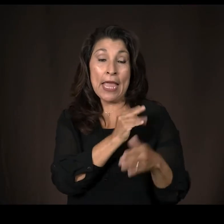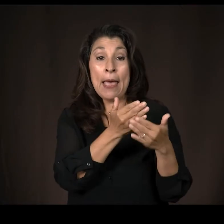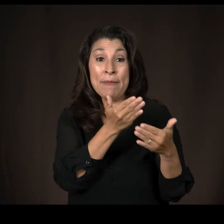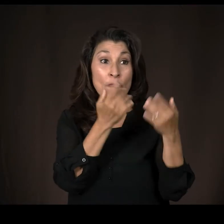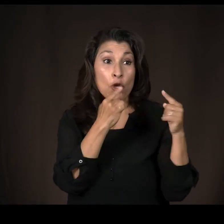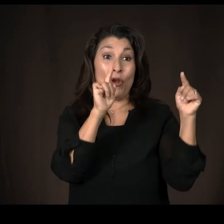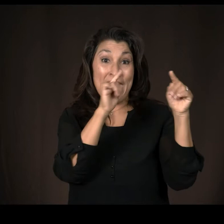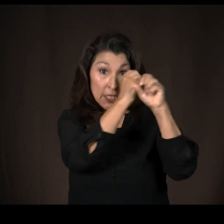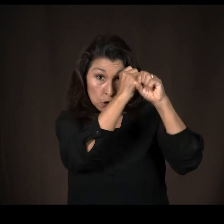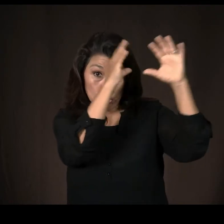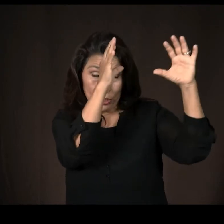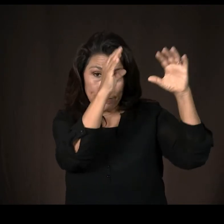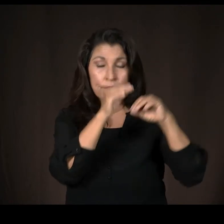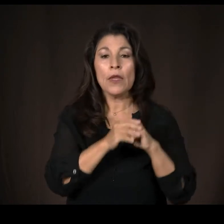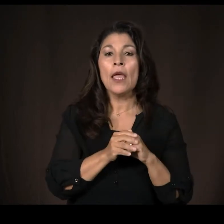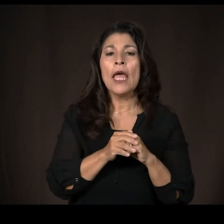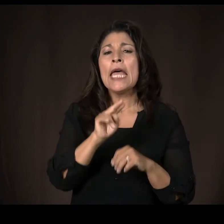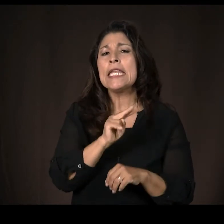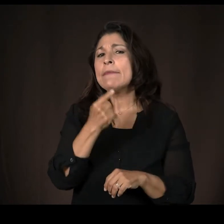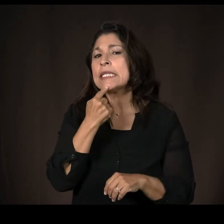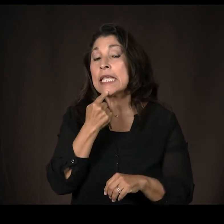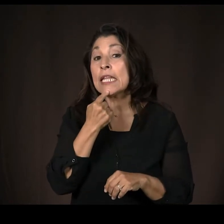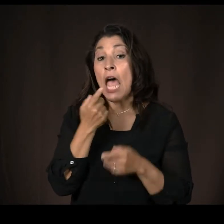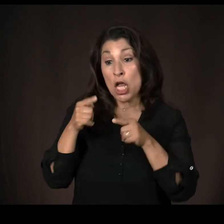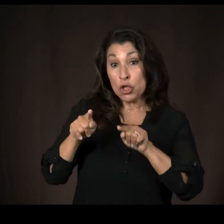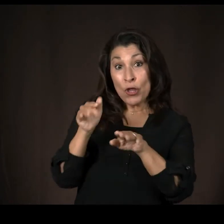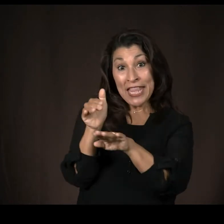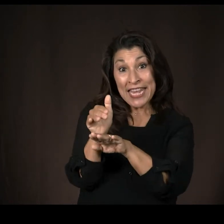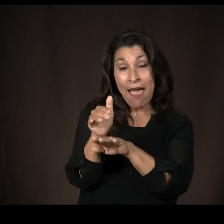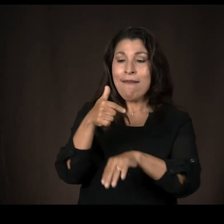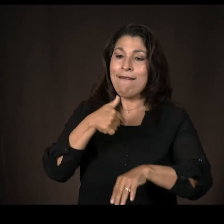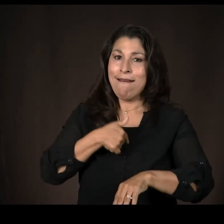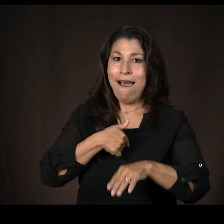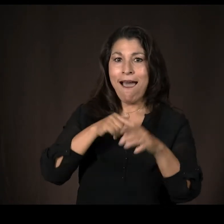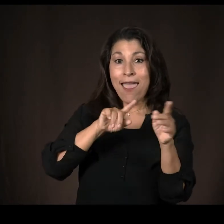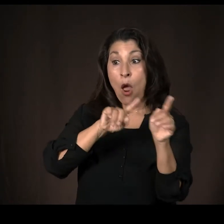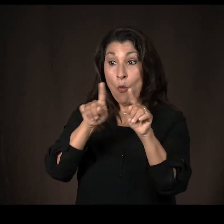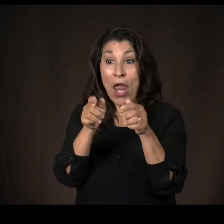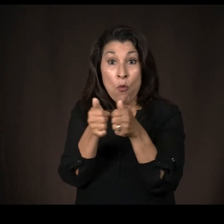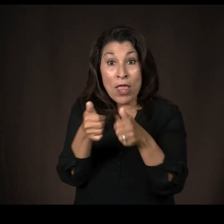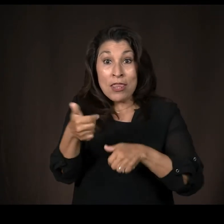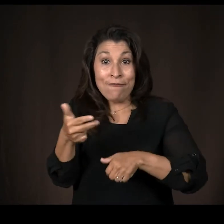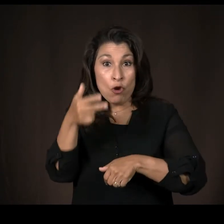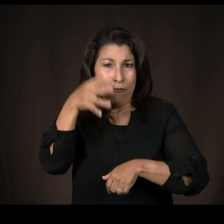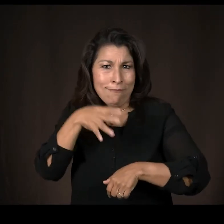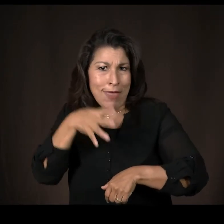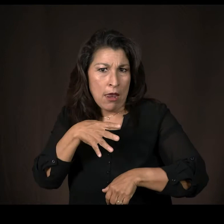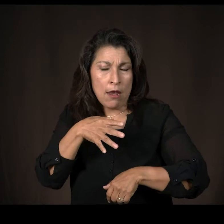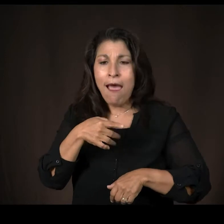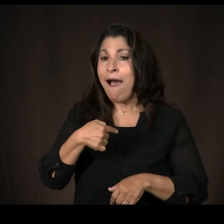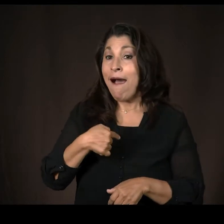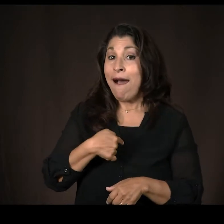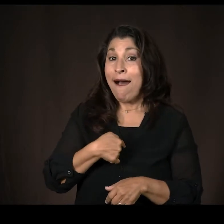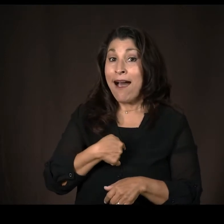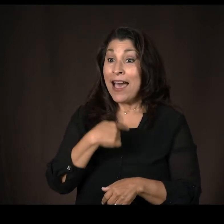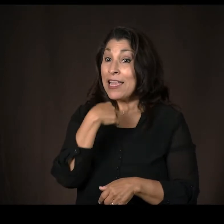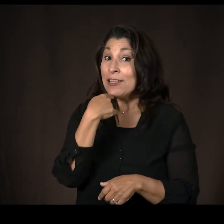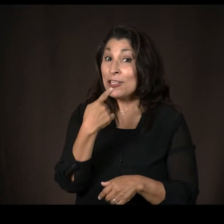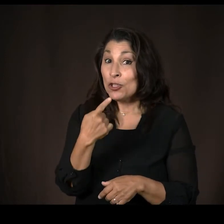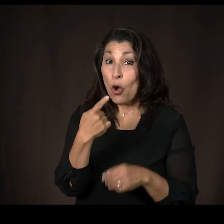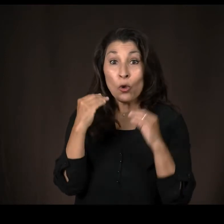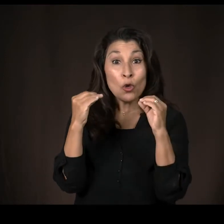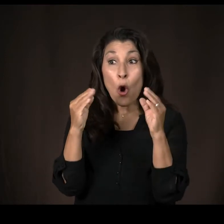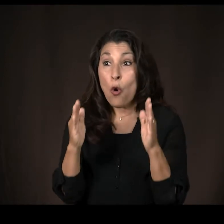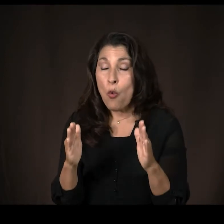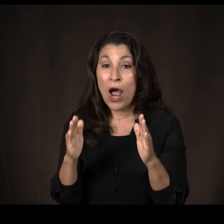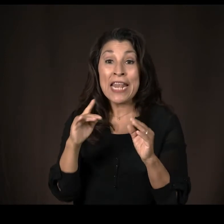13, Nehemiah says this, I set out during the night with a few men. I had not told anyone what